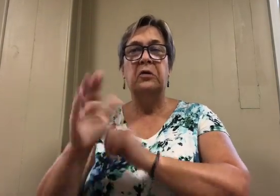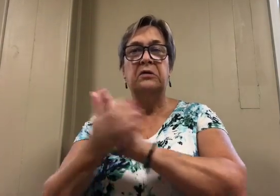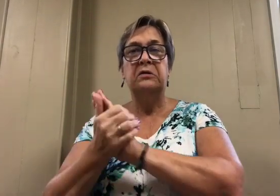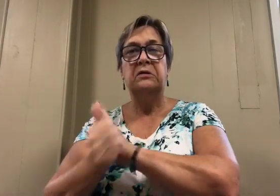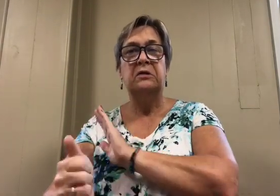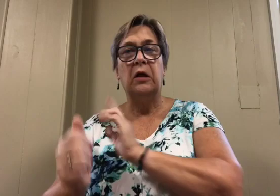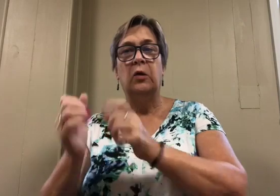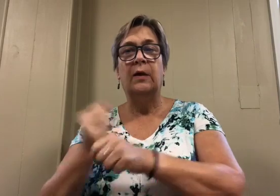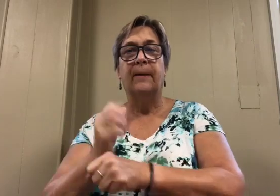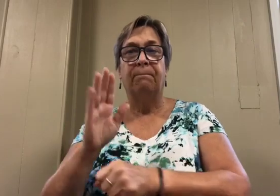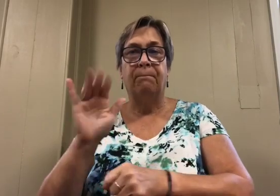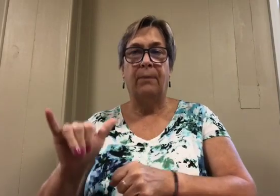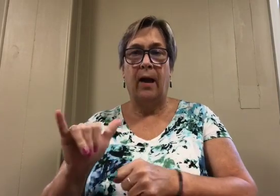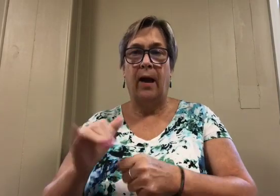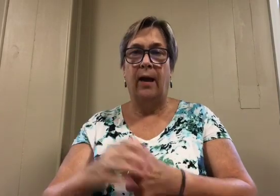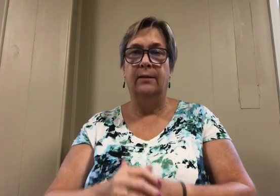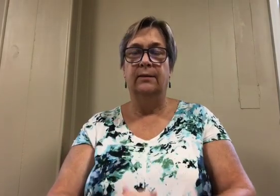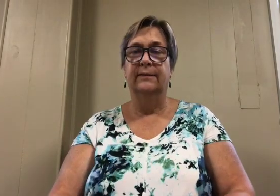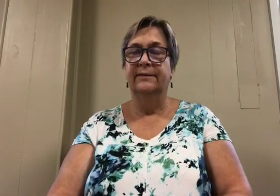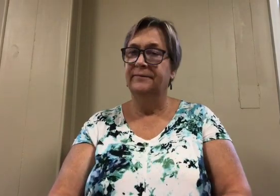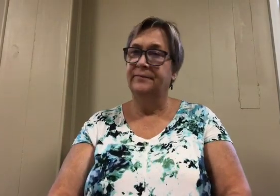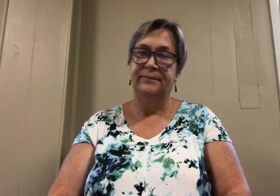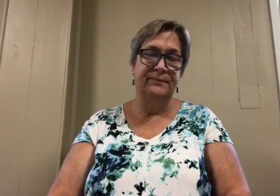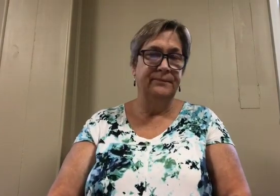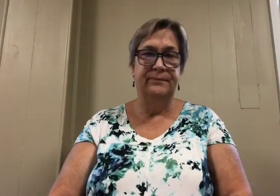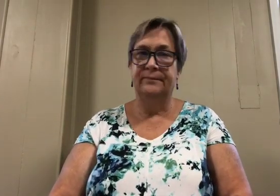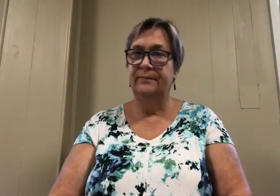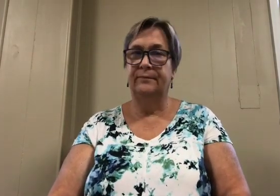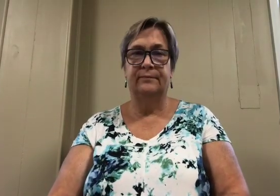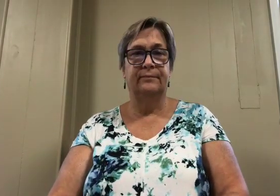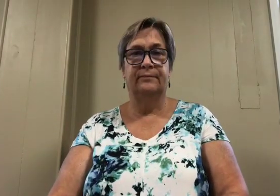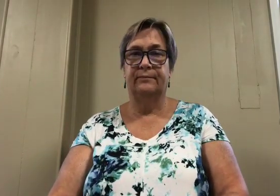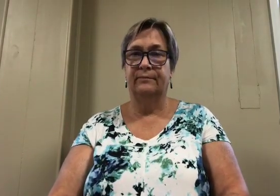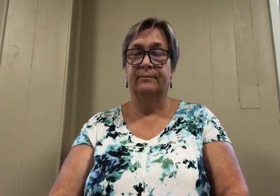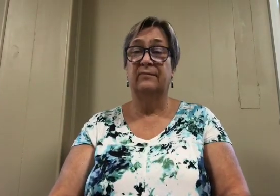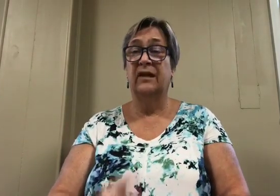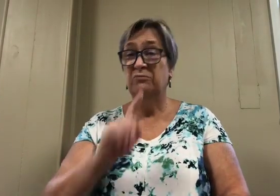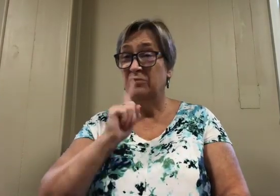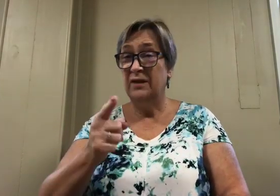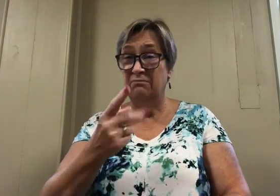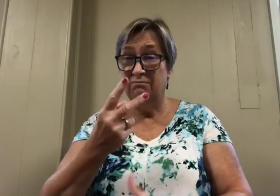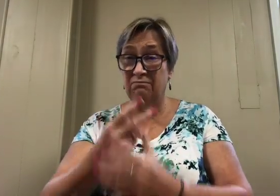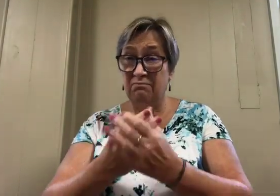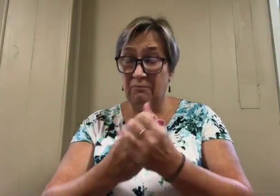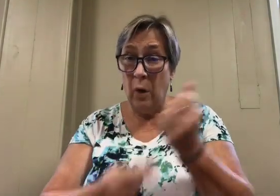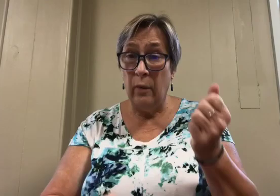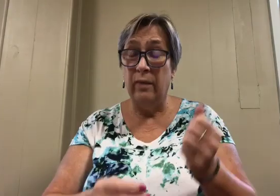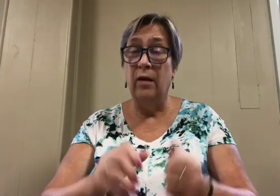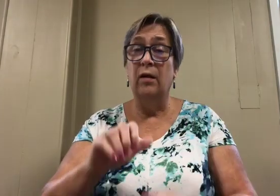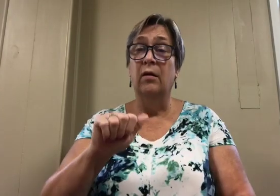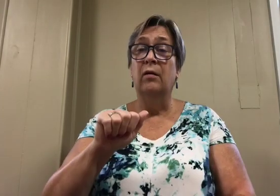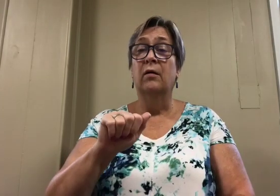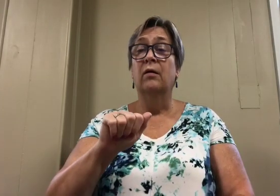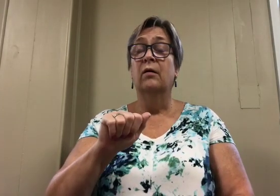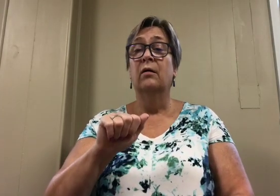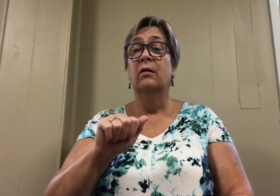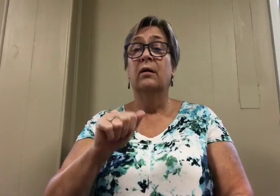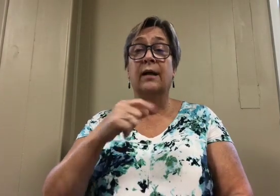think that deaf people might not be able to use their skills to get by. But no.